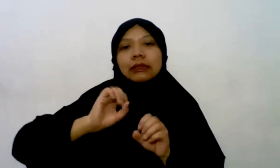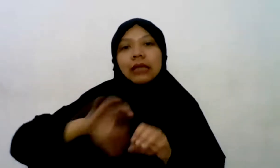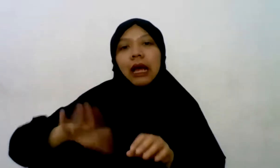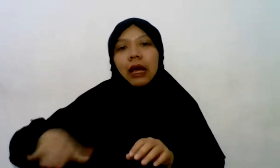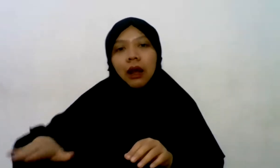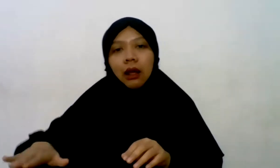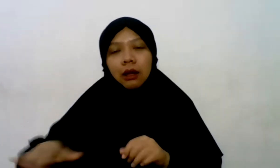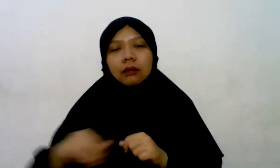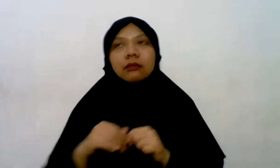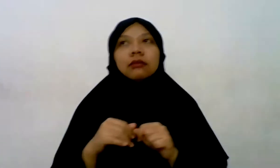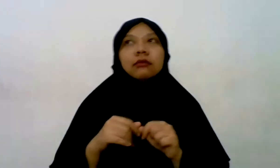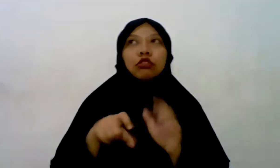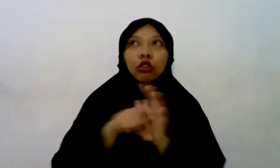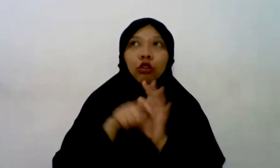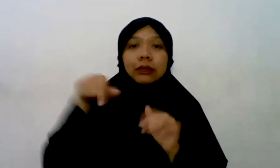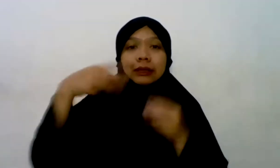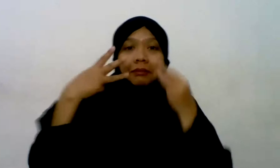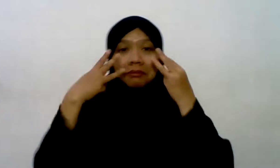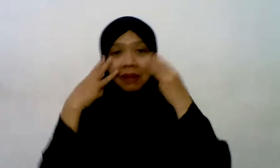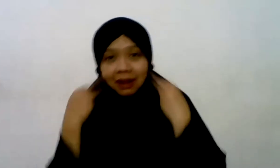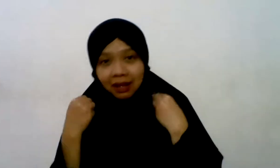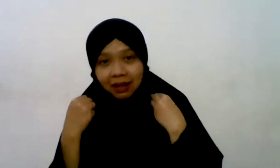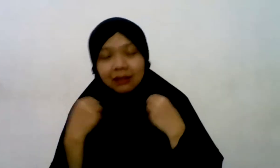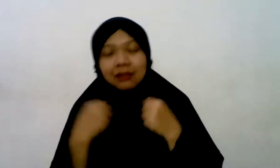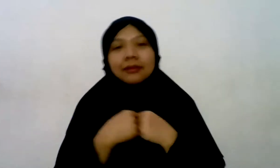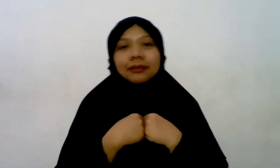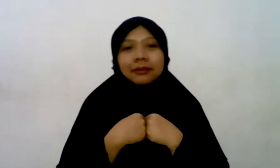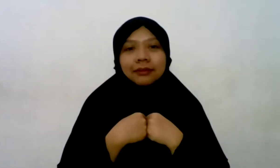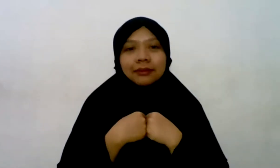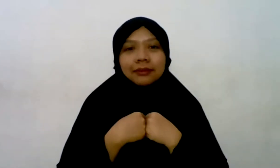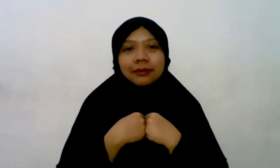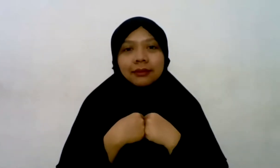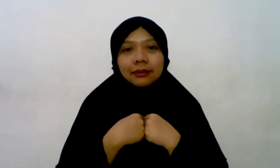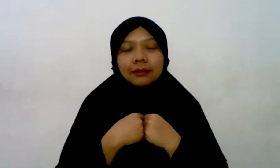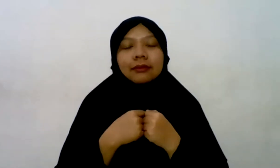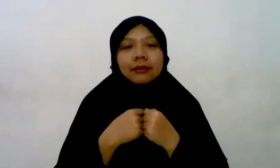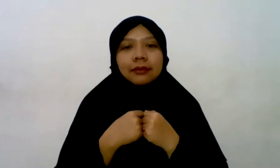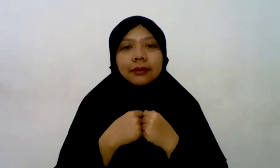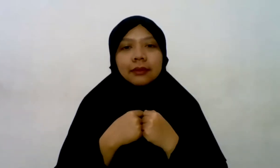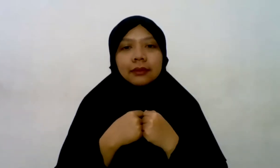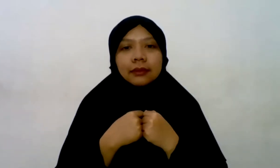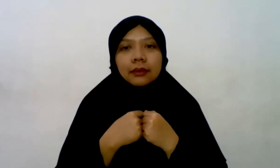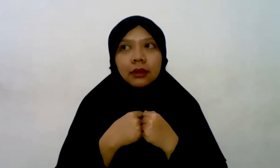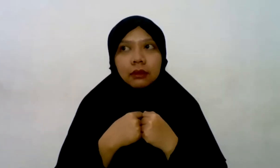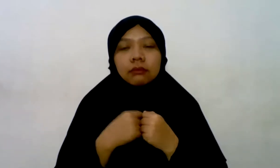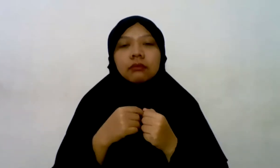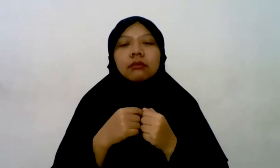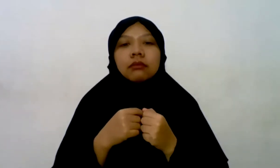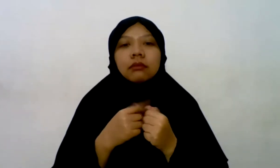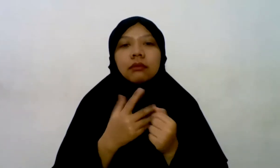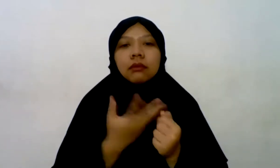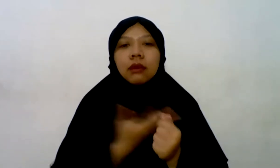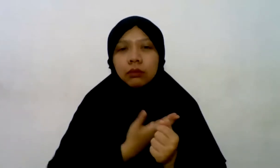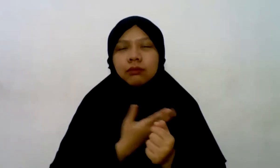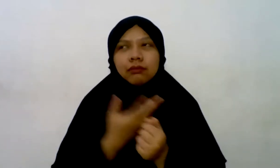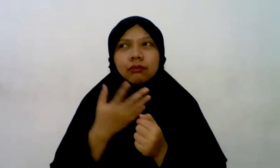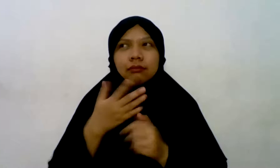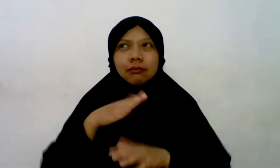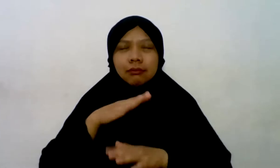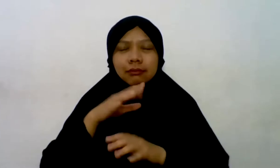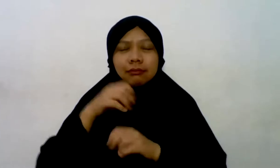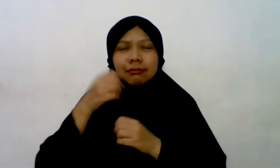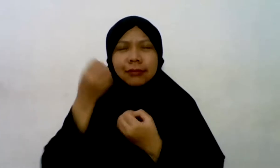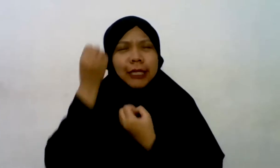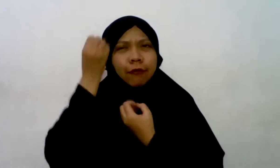East Java, on how they need to make sure that all information, not just about the COVID-19, not just about the virus, but also